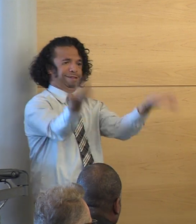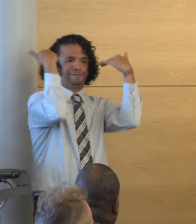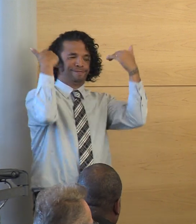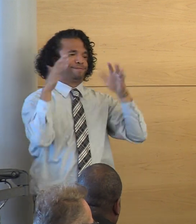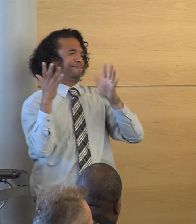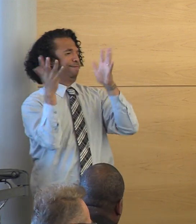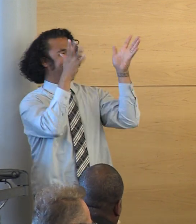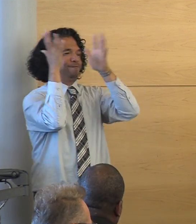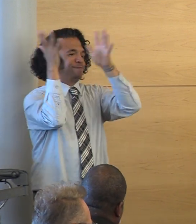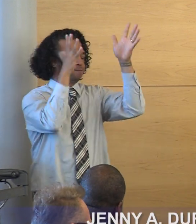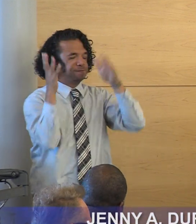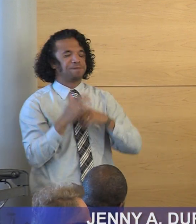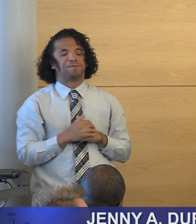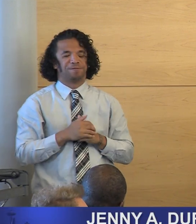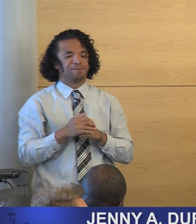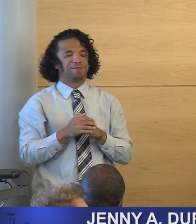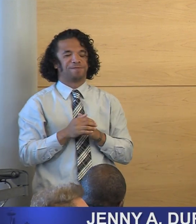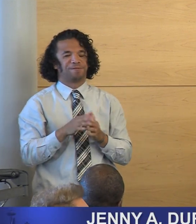that.